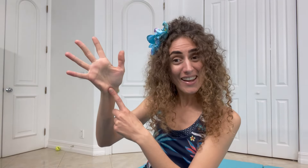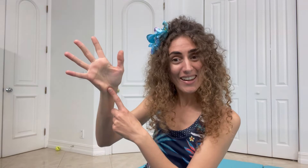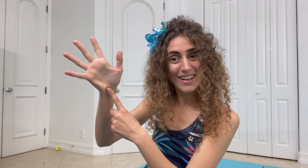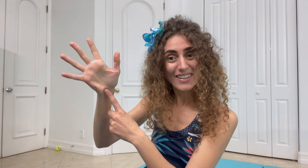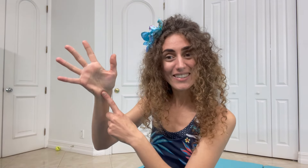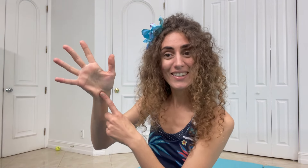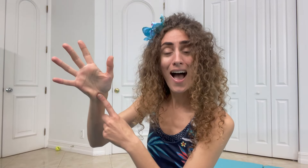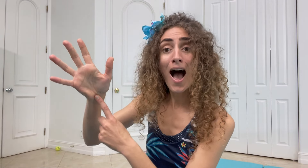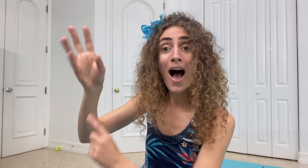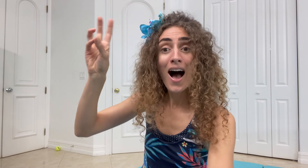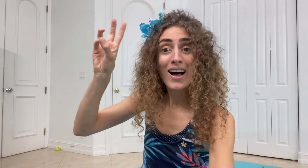5 minutes.